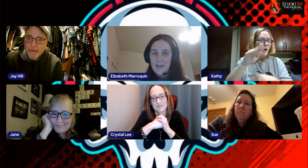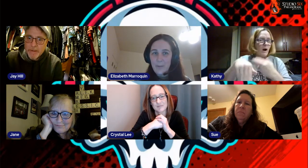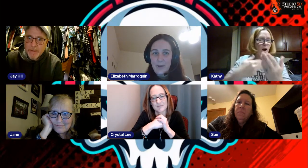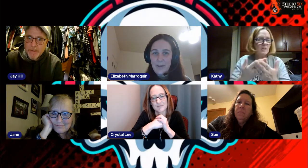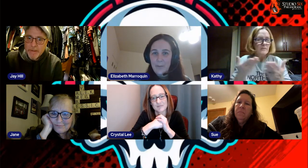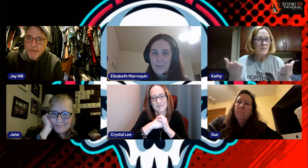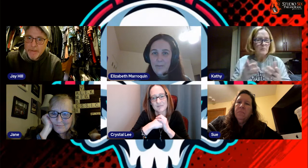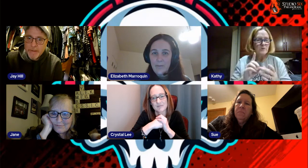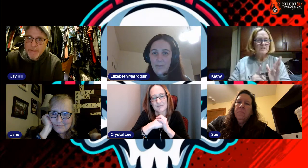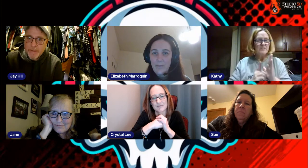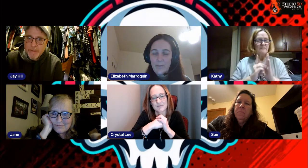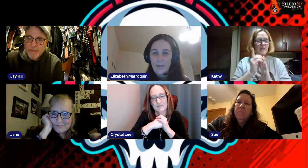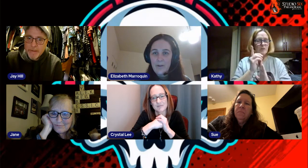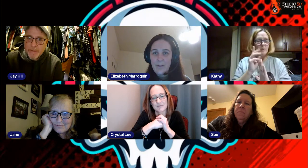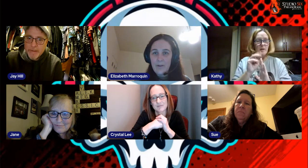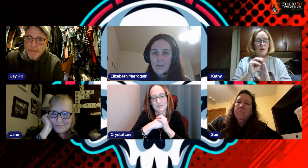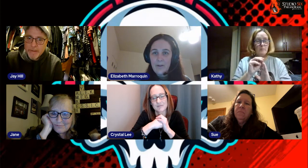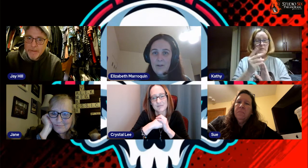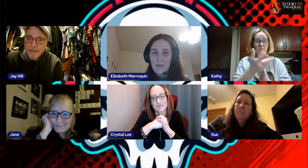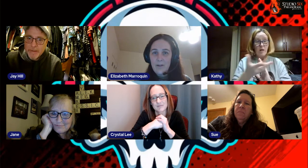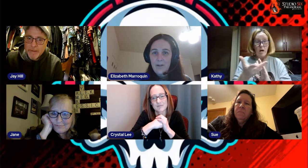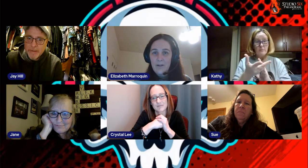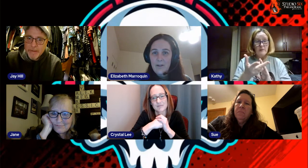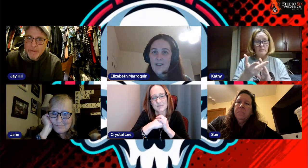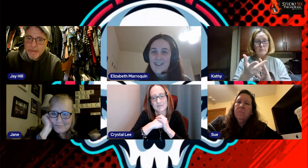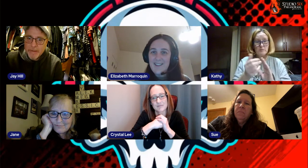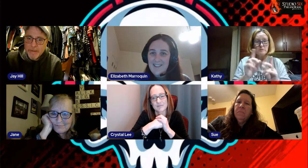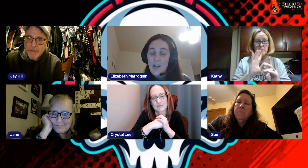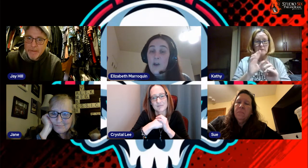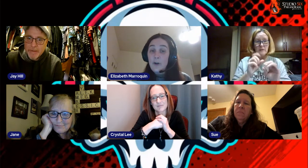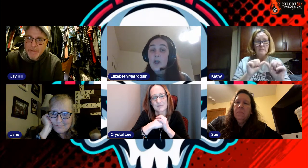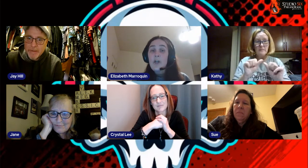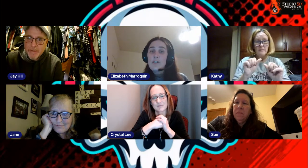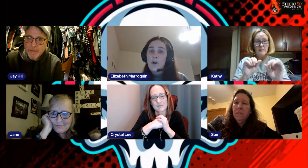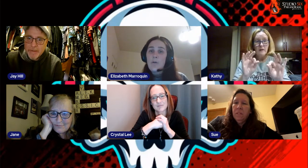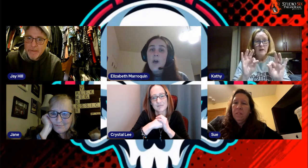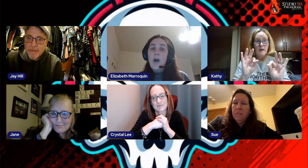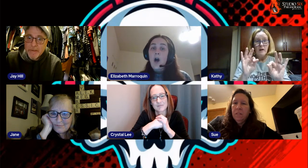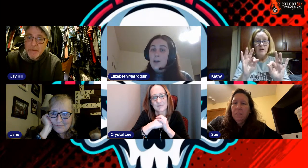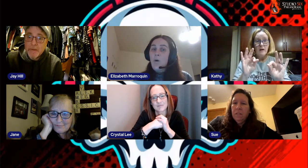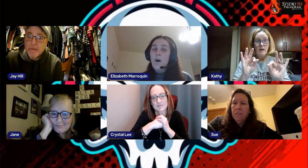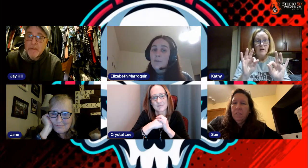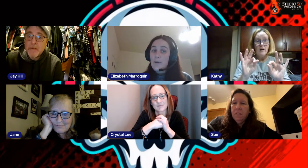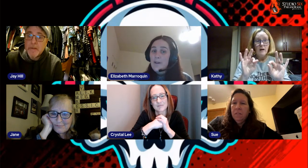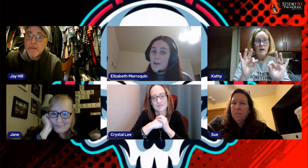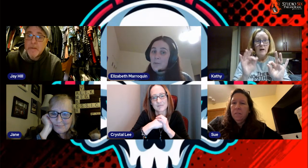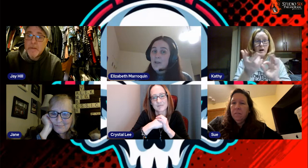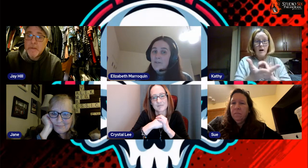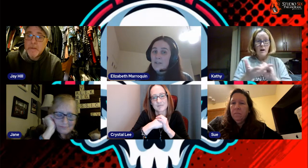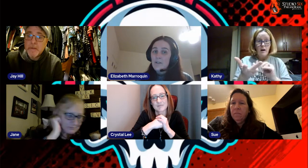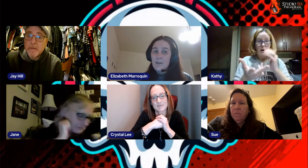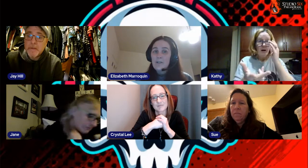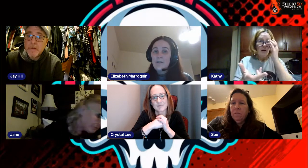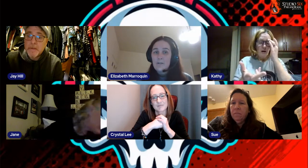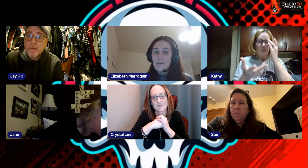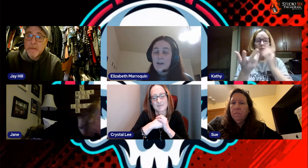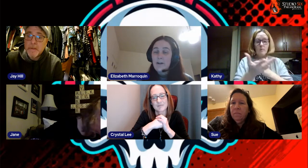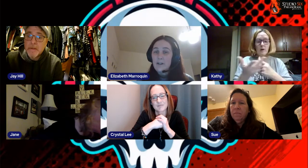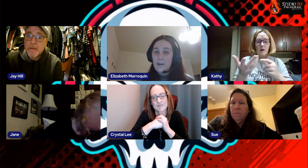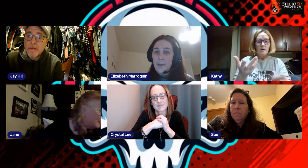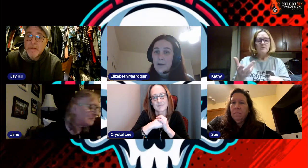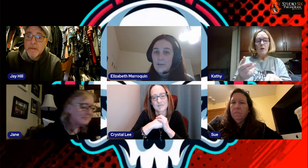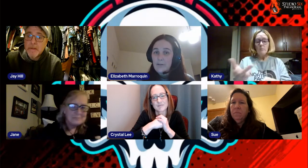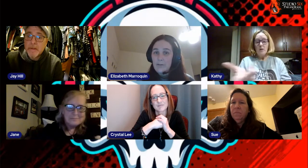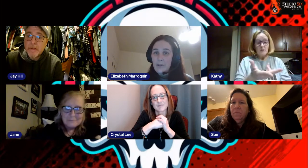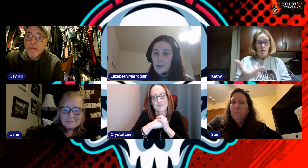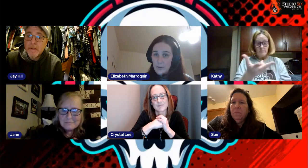she's developing them. I mean, all three of them she's speaking of? So I know all three of them are gifted. Crystal is very